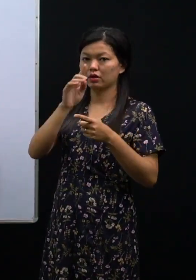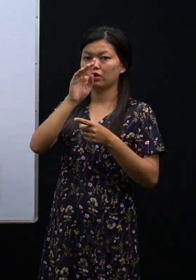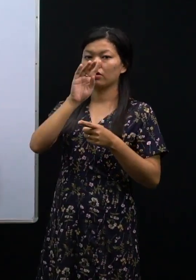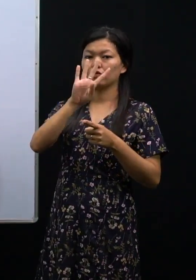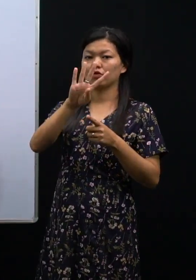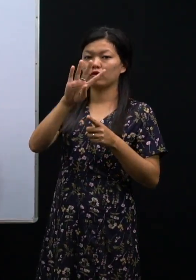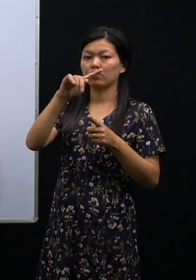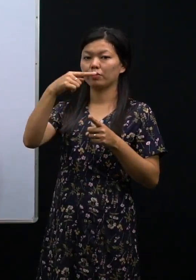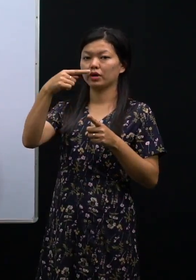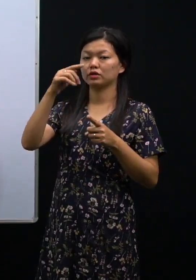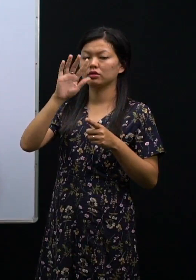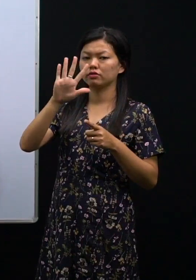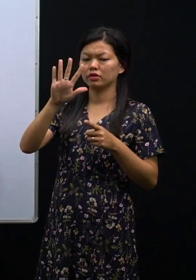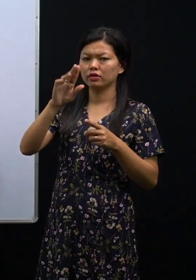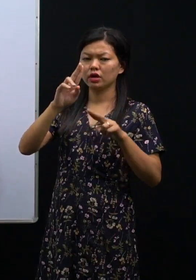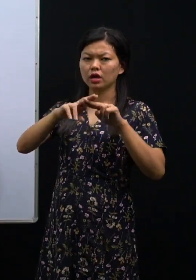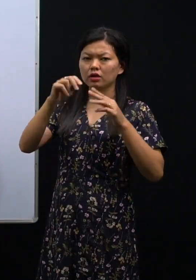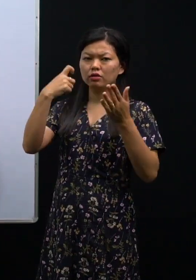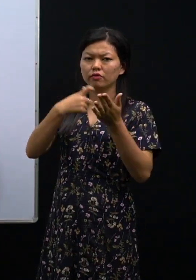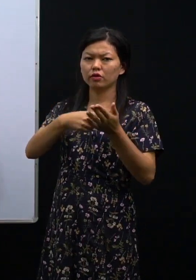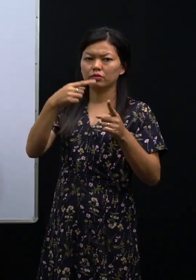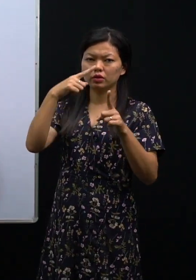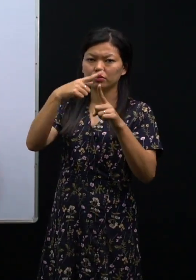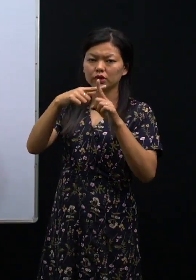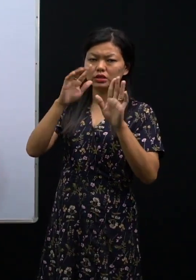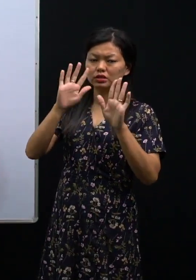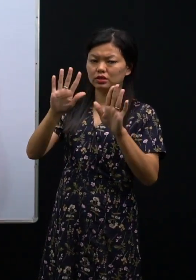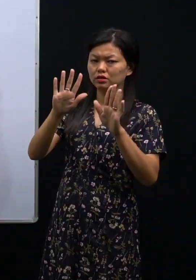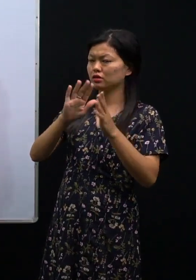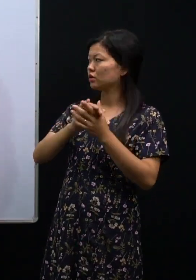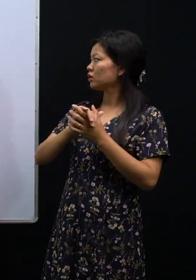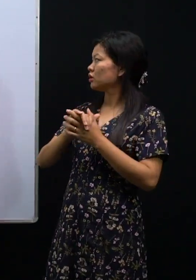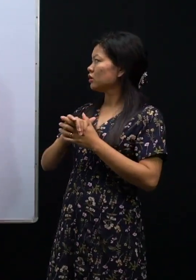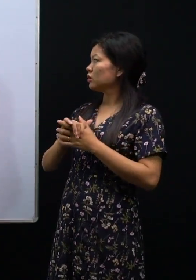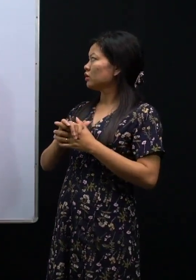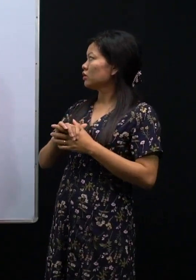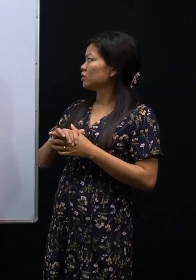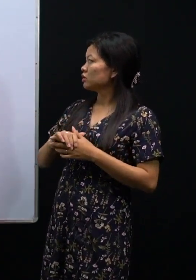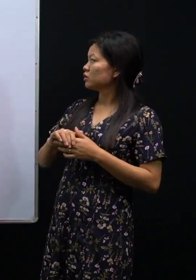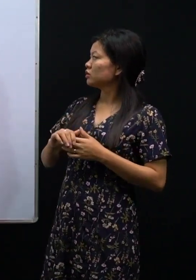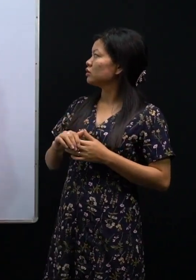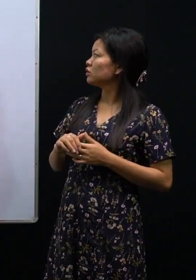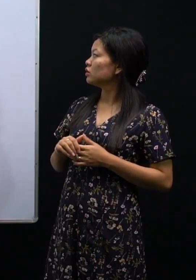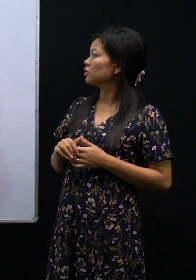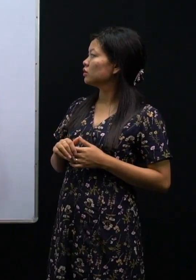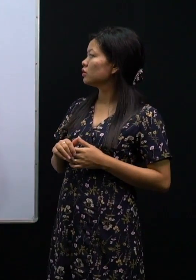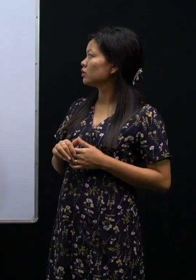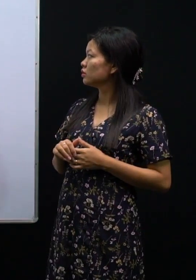plus was there in the formula. But if you think 4 plus into minus, minus. That's why I write